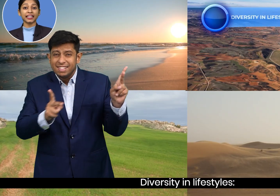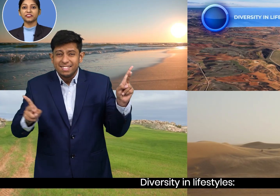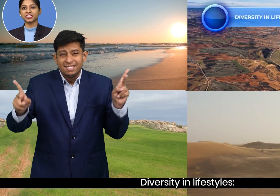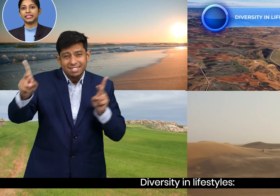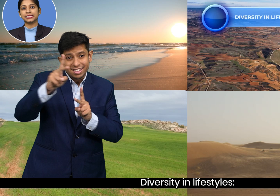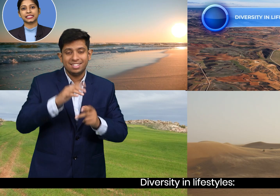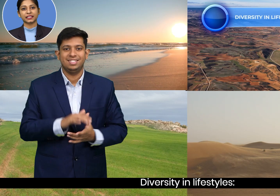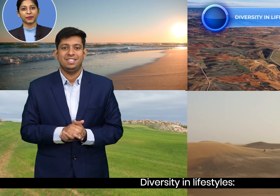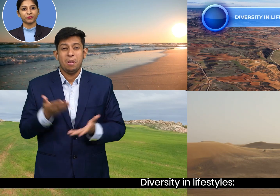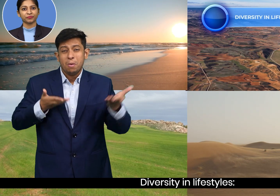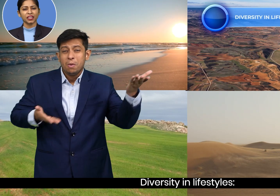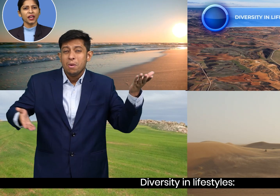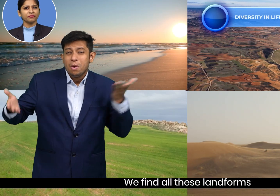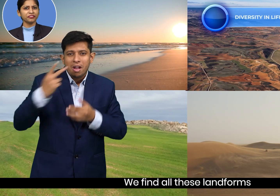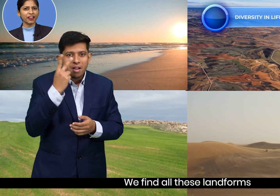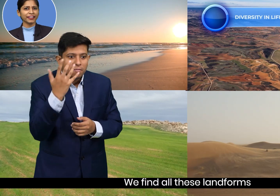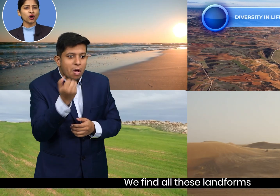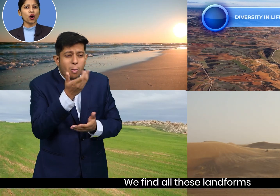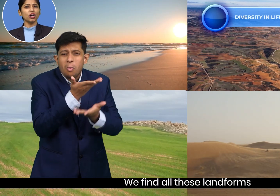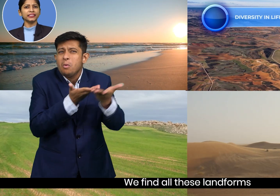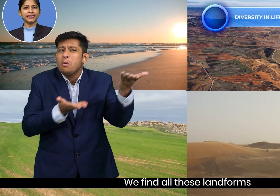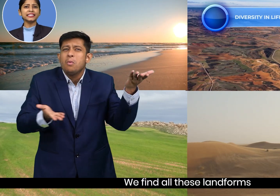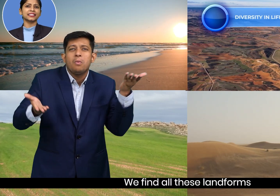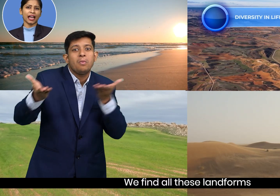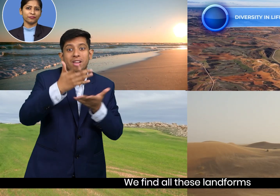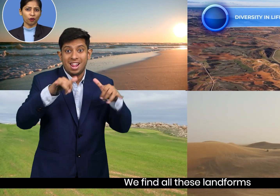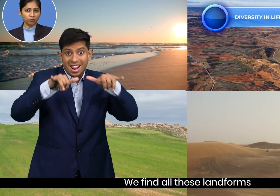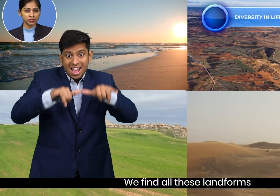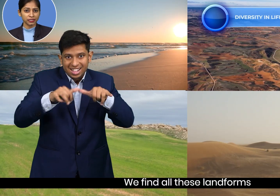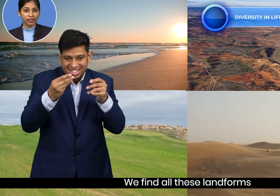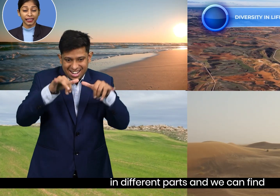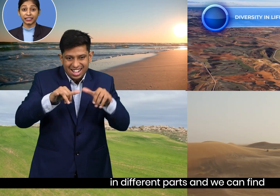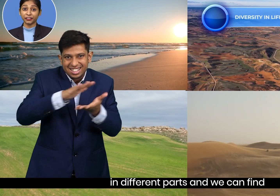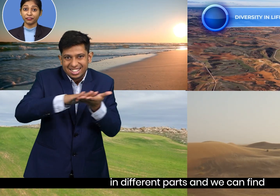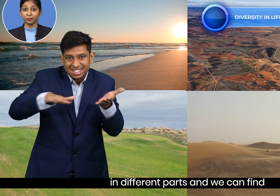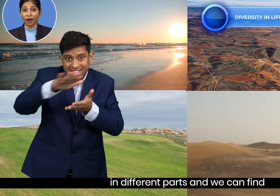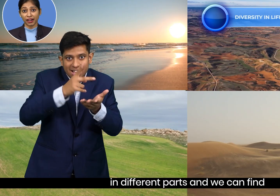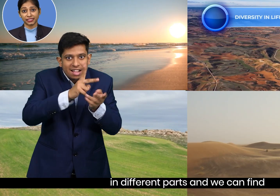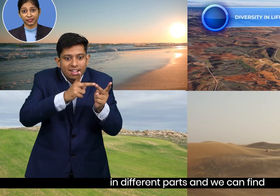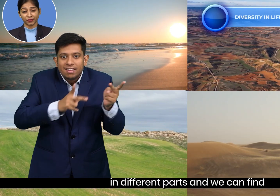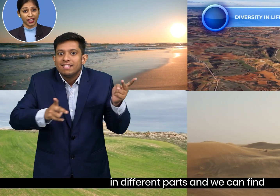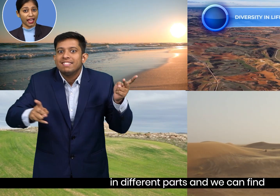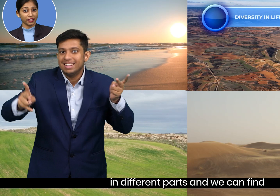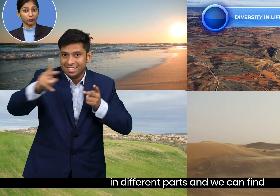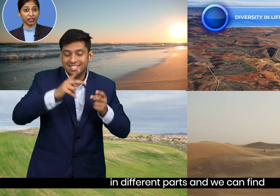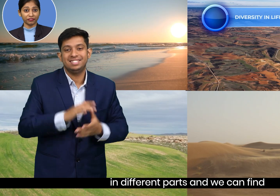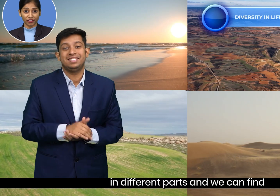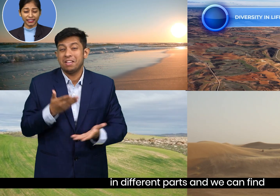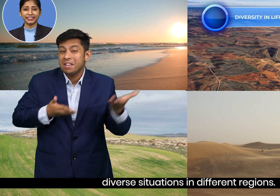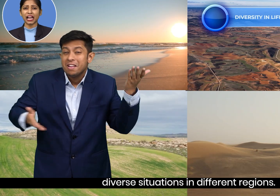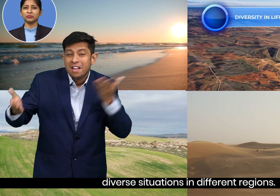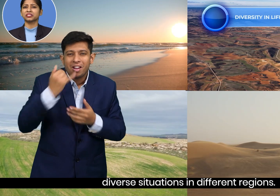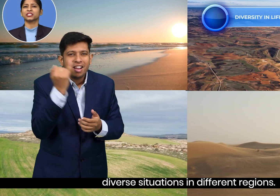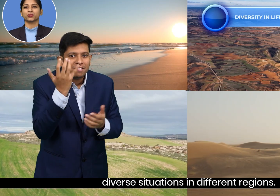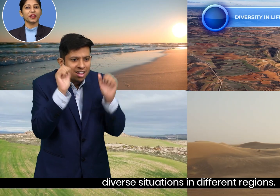Diversity in lifestyles. We find all these landforms in different parts, and we can